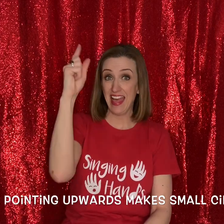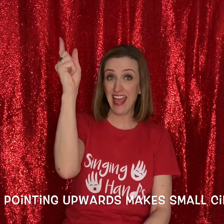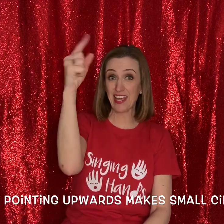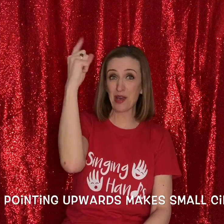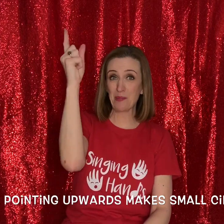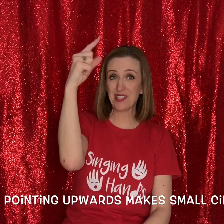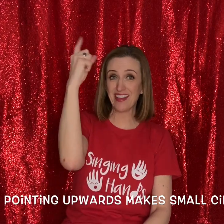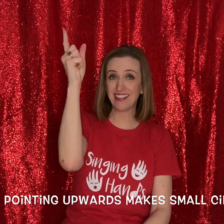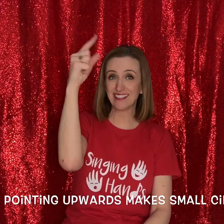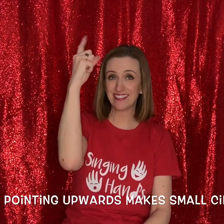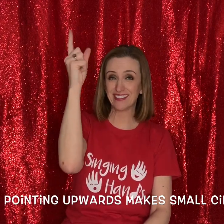Helicopter.